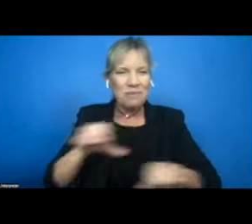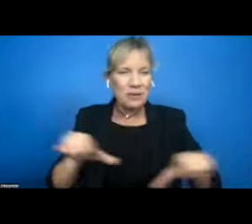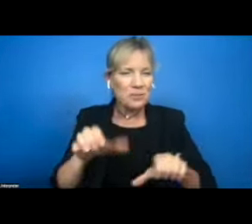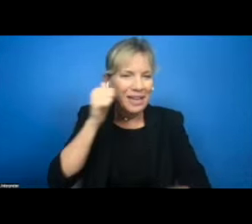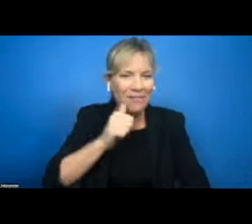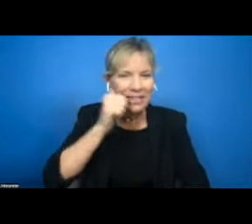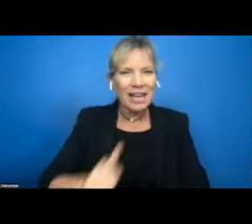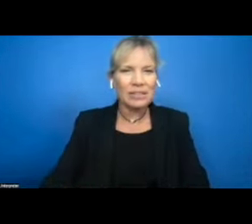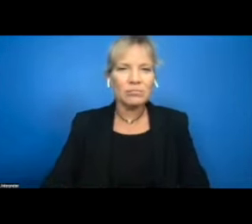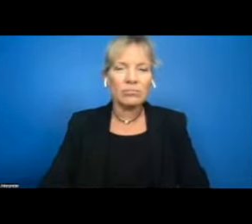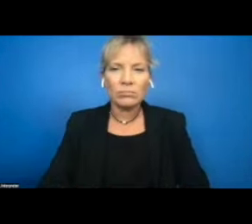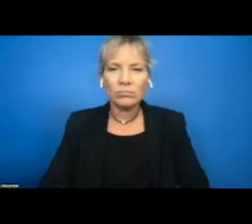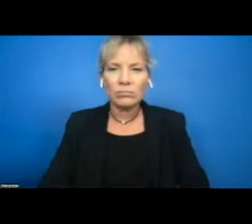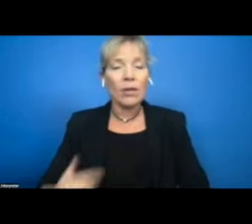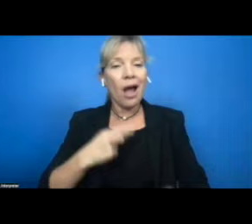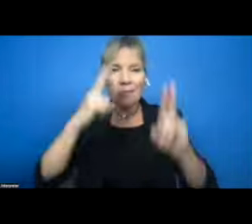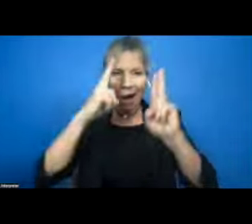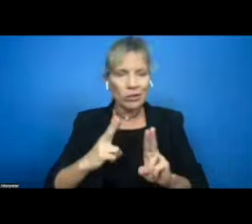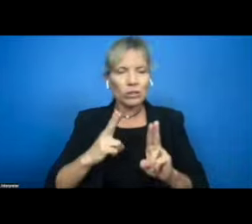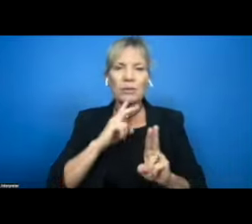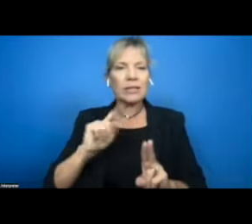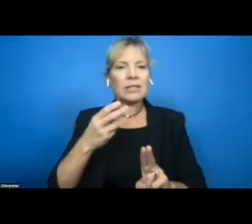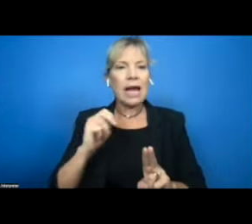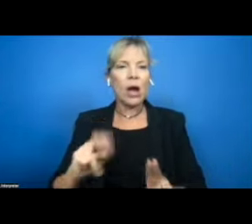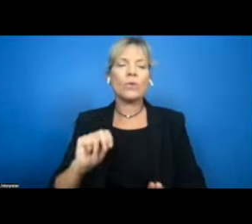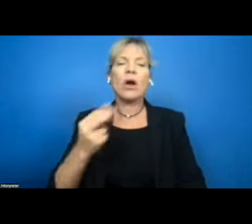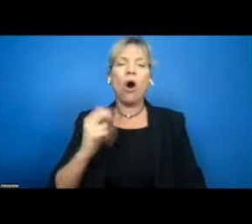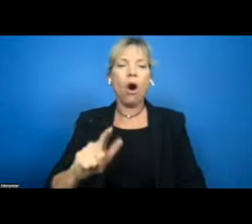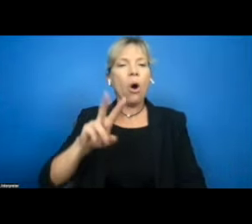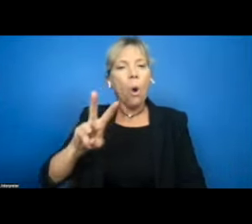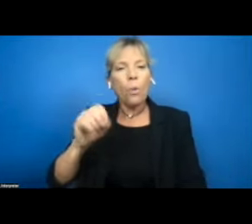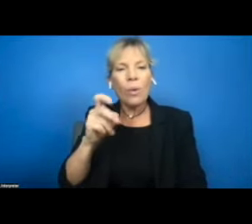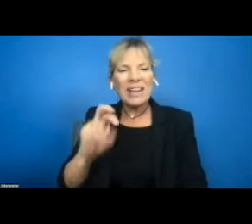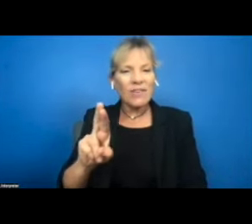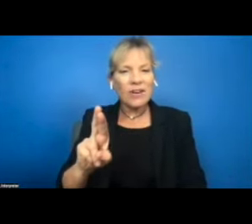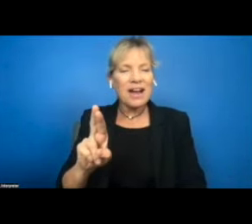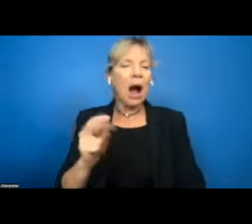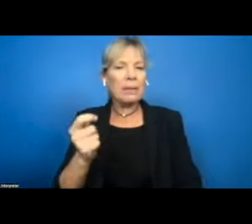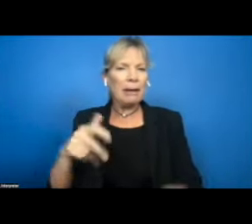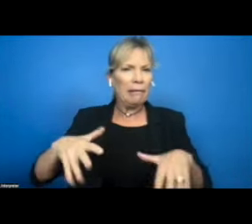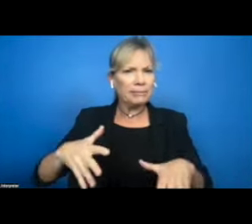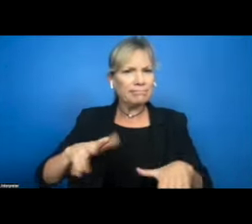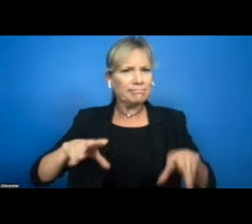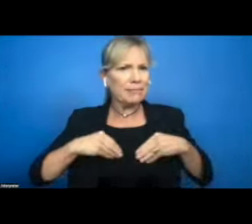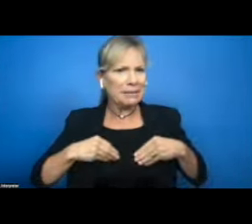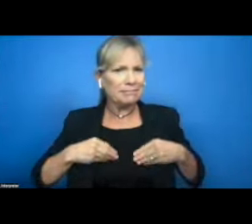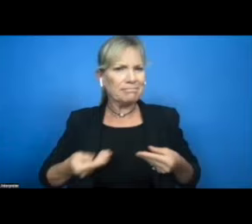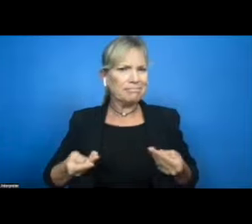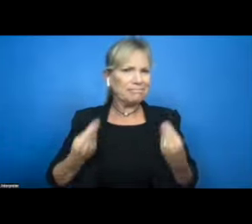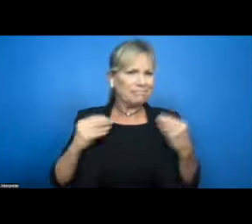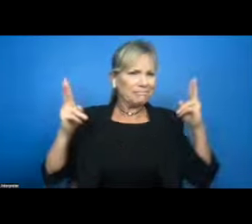day. I'm honored to be your town hall weaver. I was a little nervous about accepting the thing, but